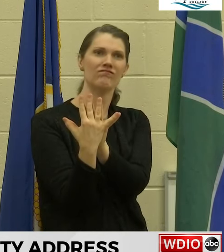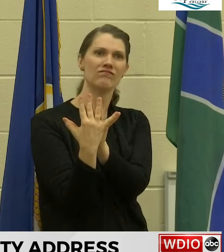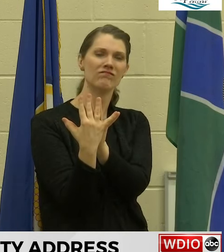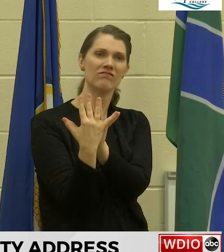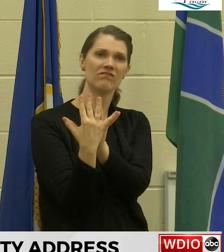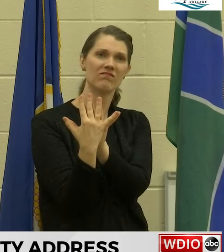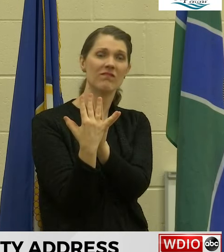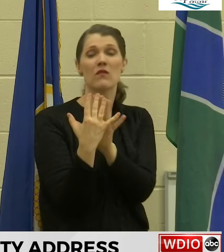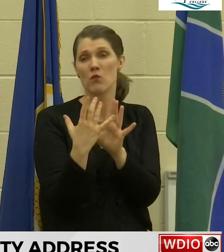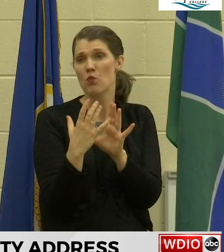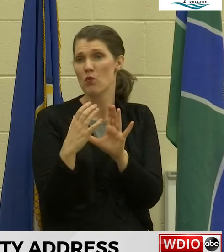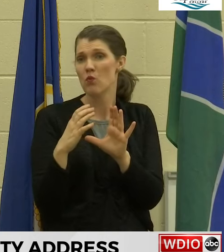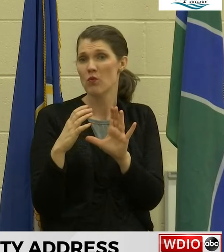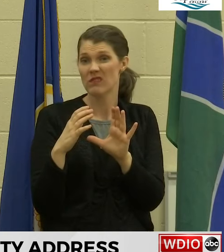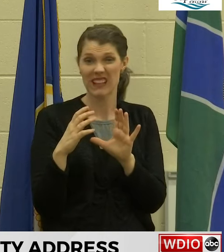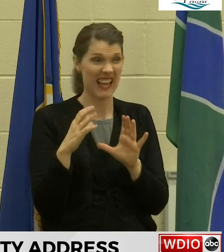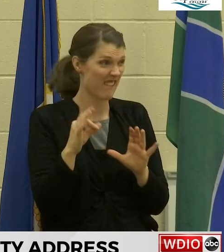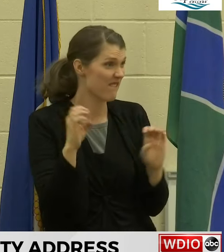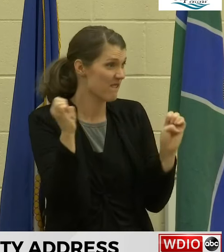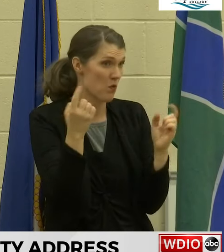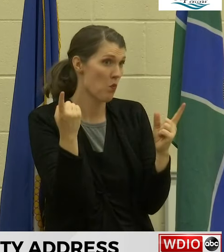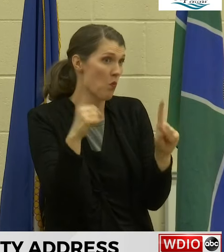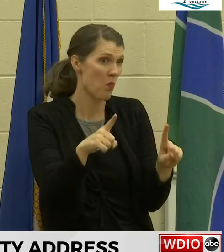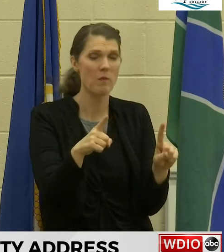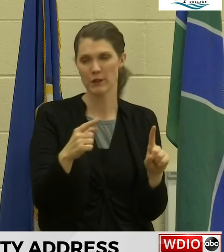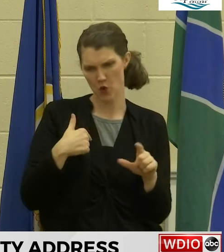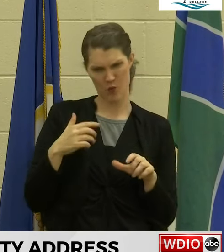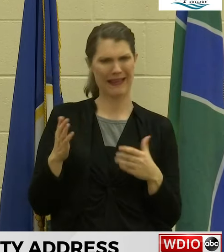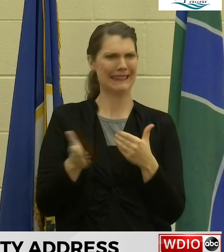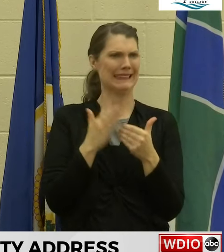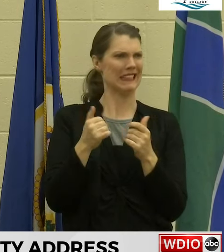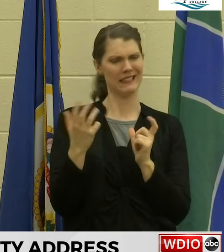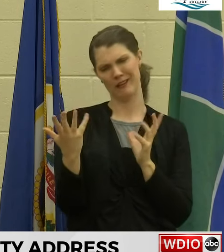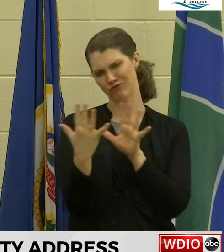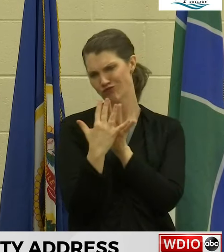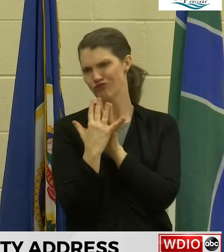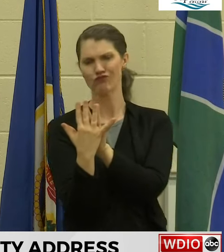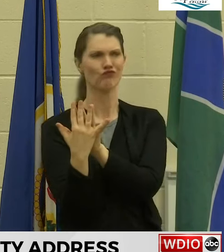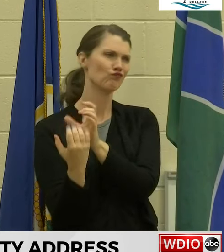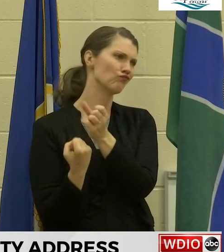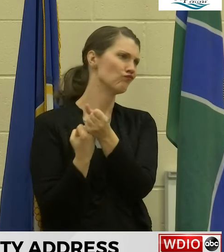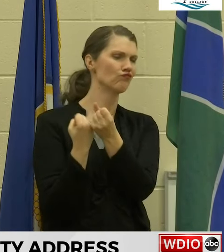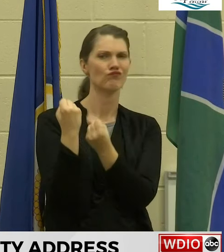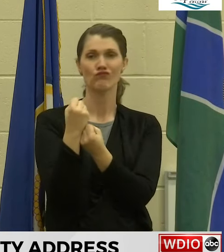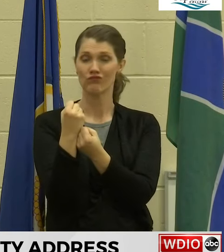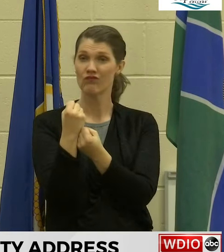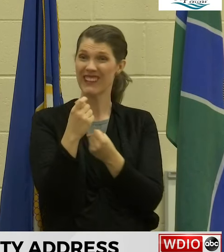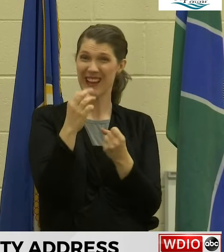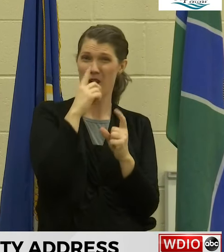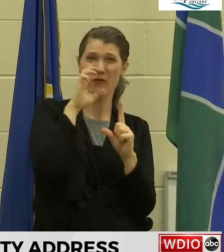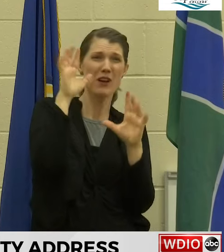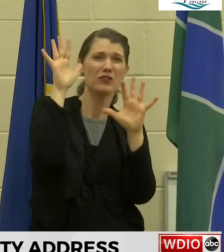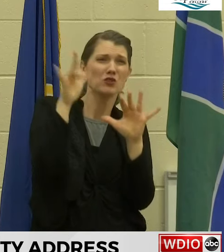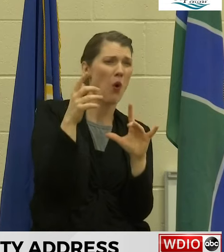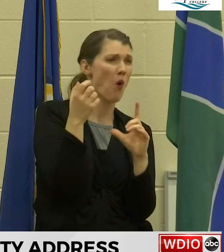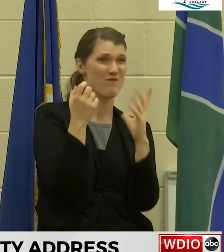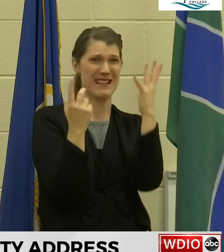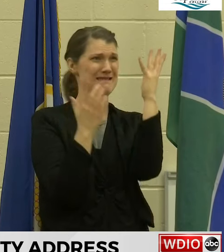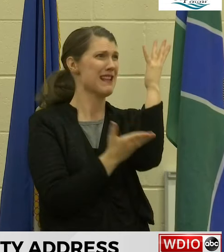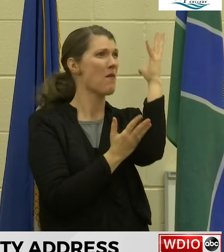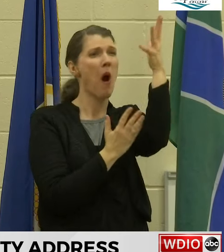We do this well in times of crisis. When we have a storm that tears up thousands of